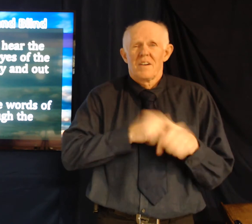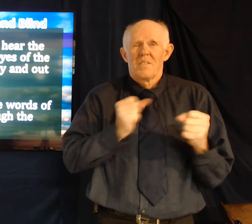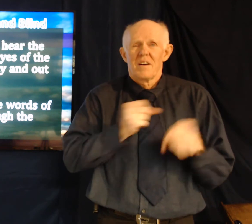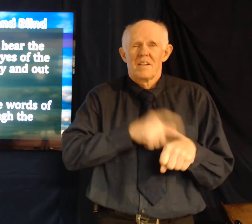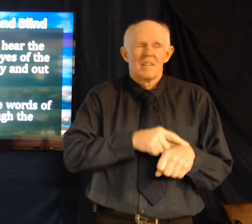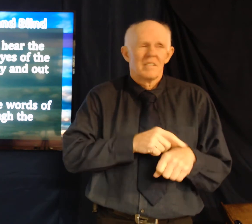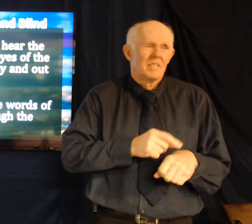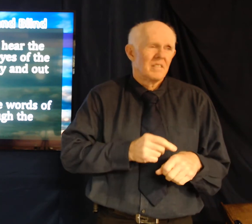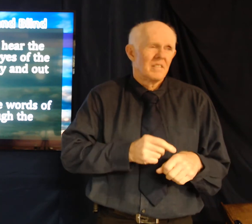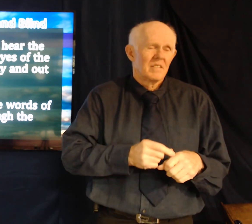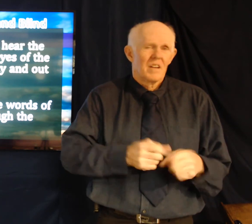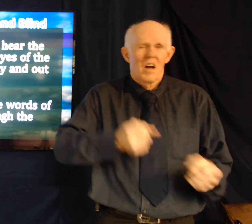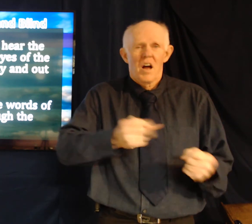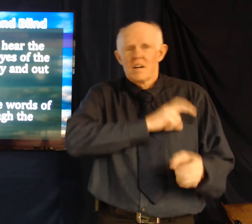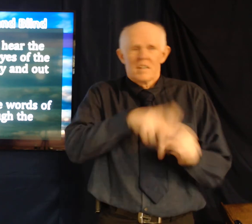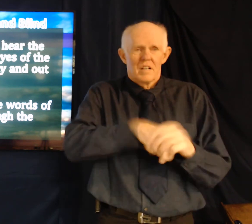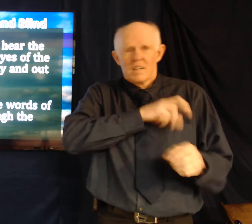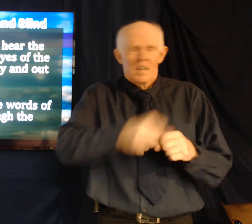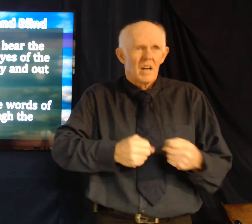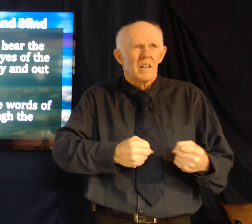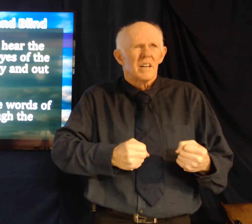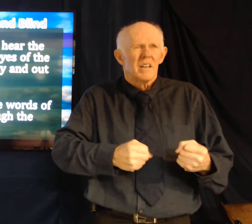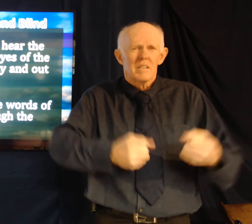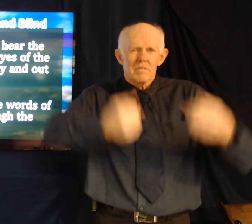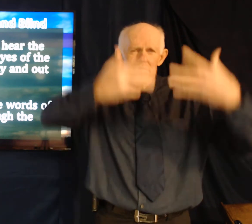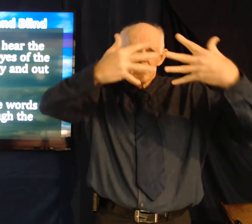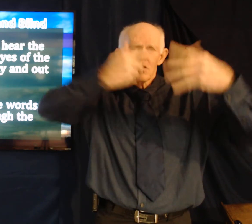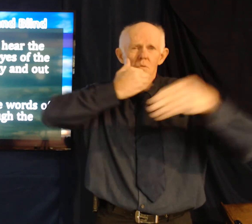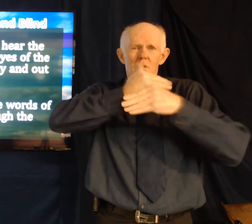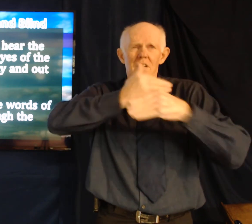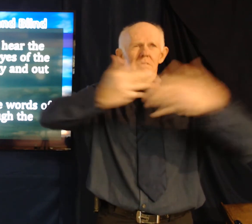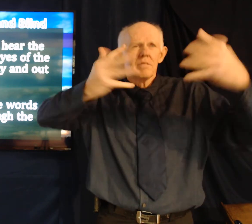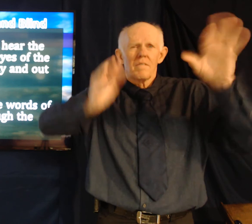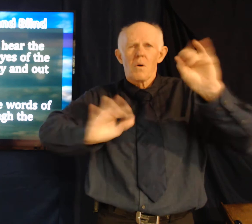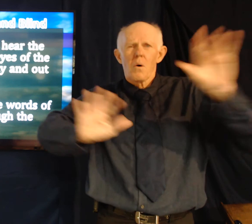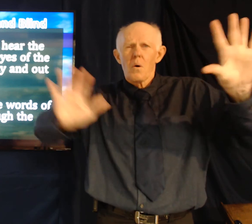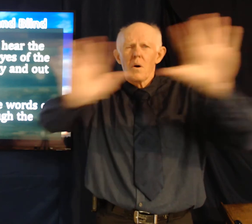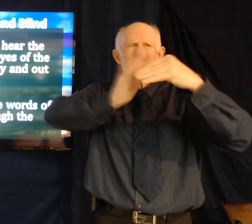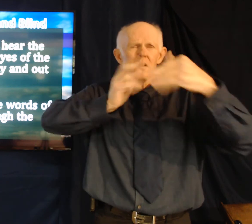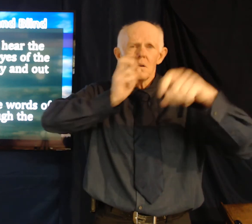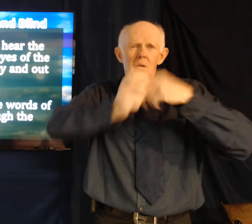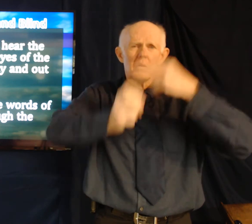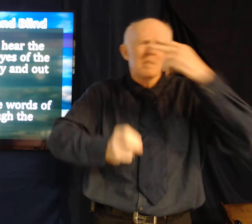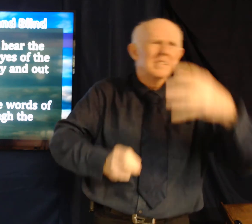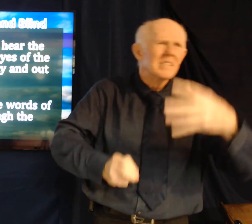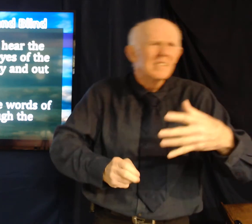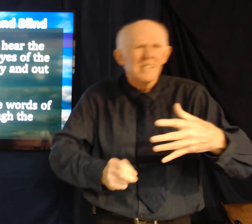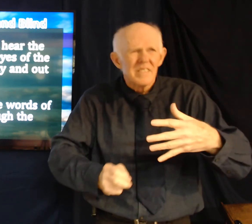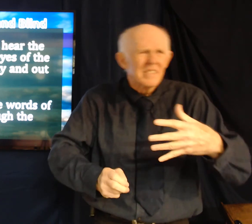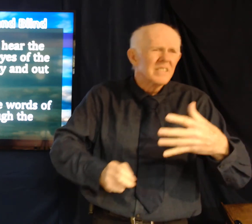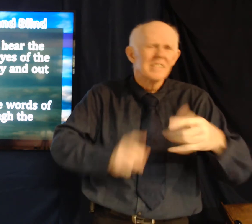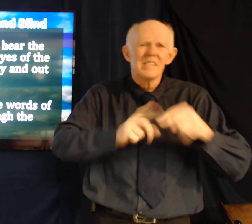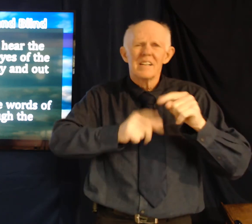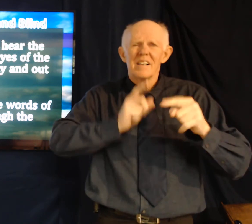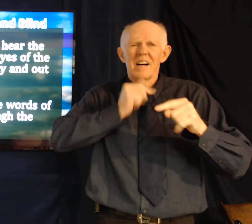In the water time, we get in the car and the one that's full of snow and we can't see.